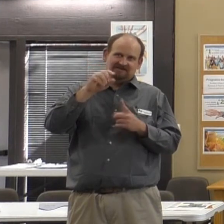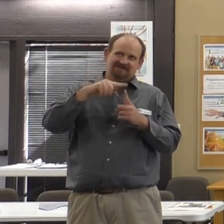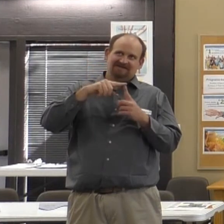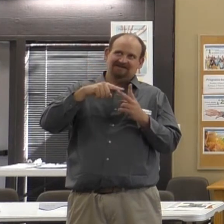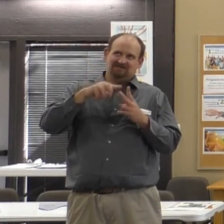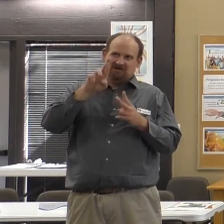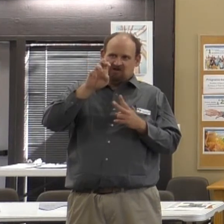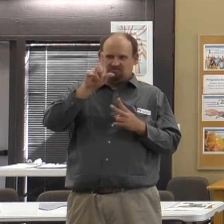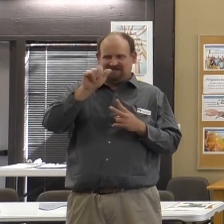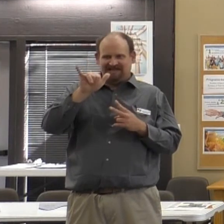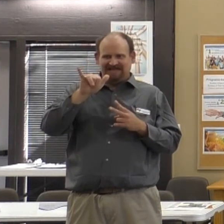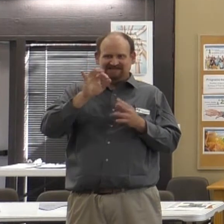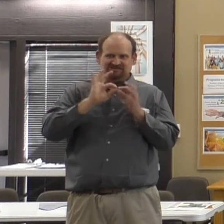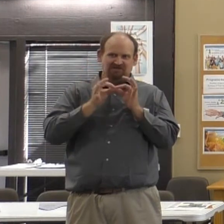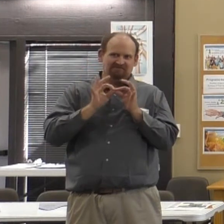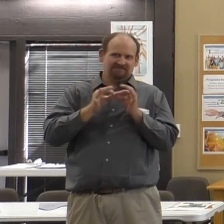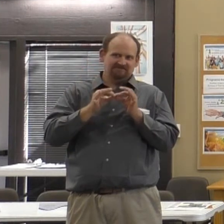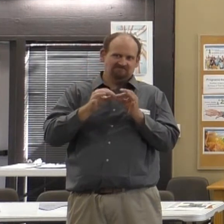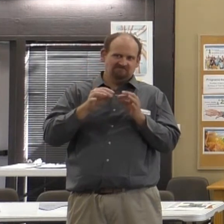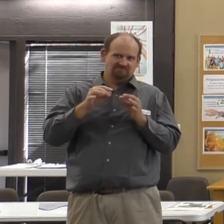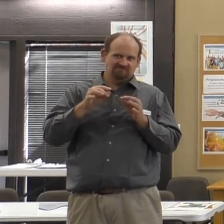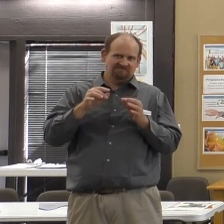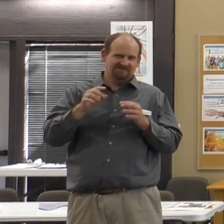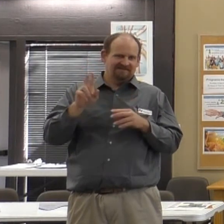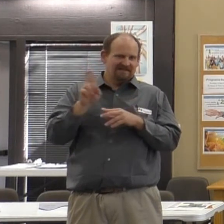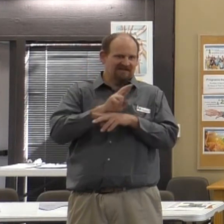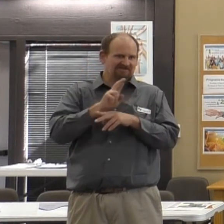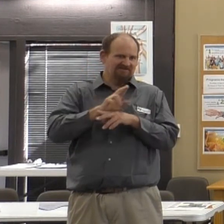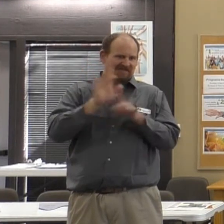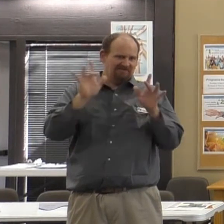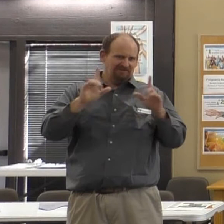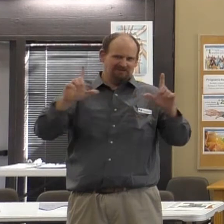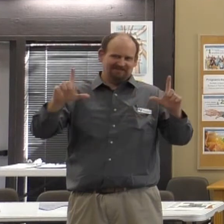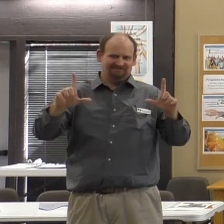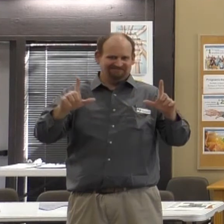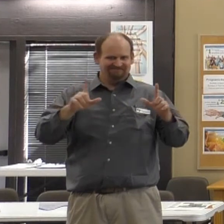That's called video relay interpreting.